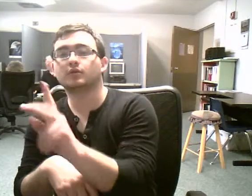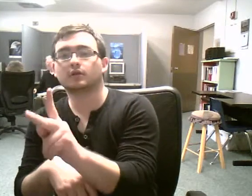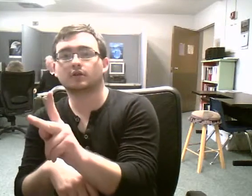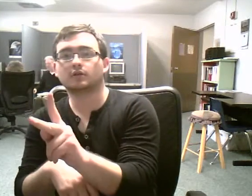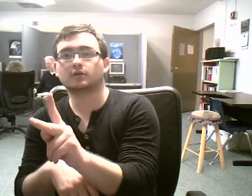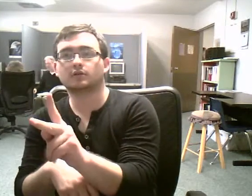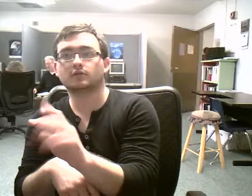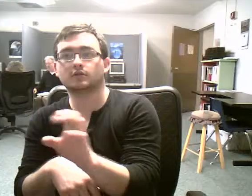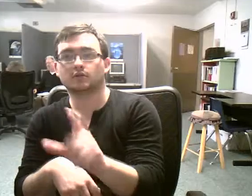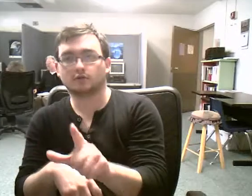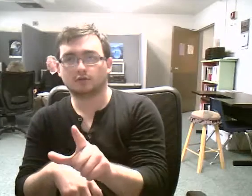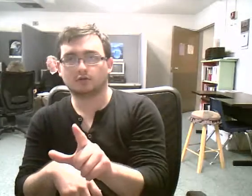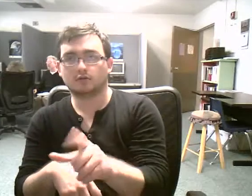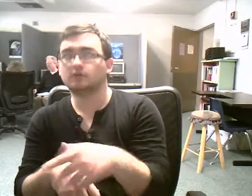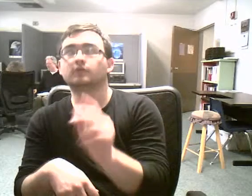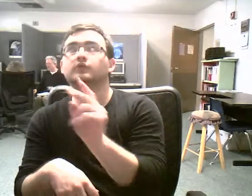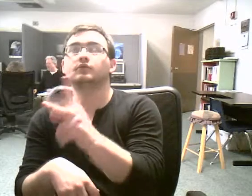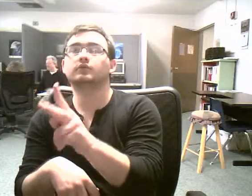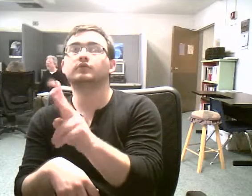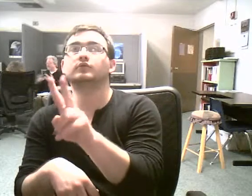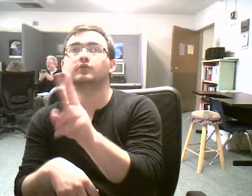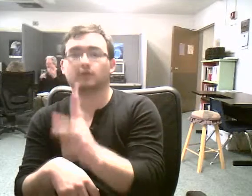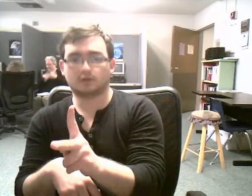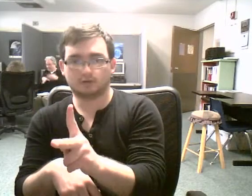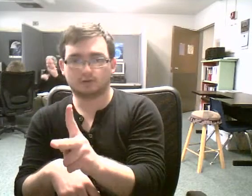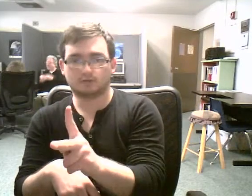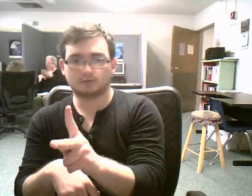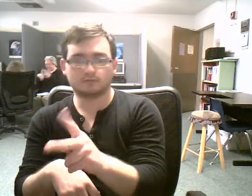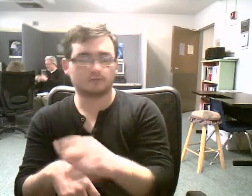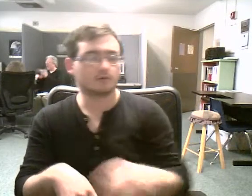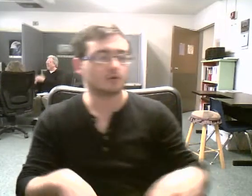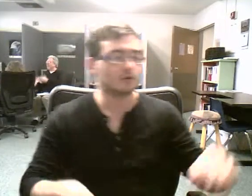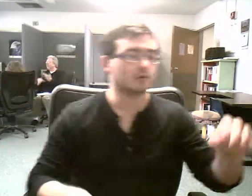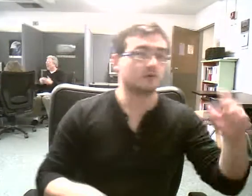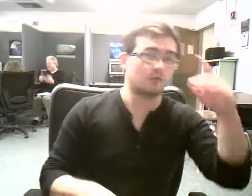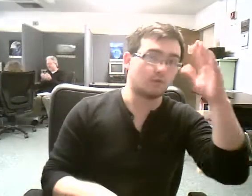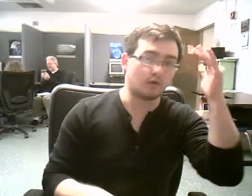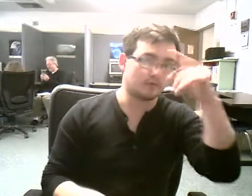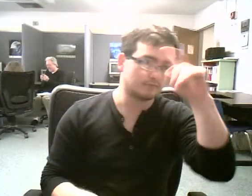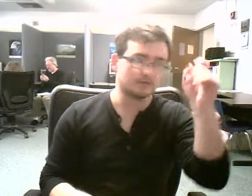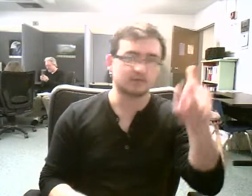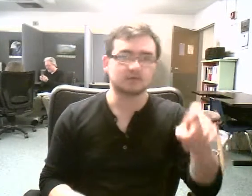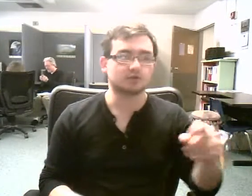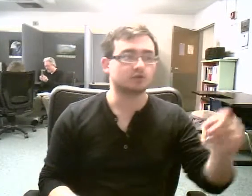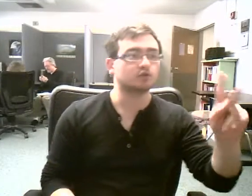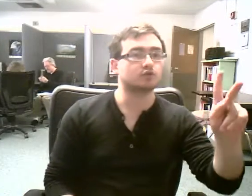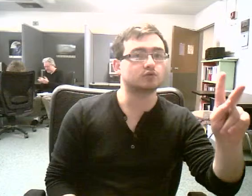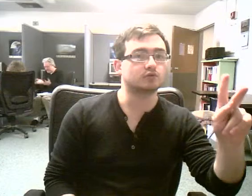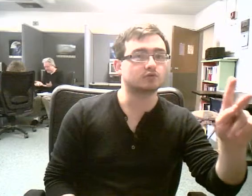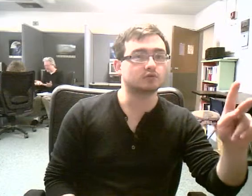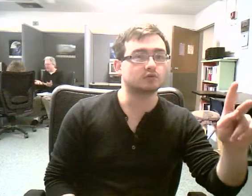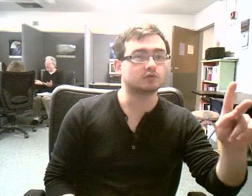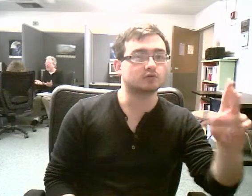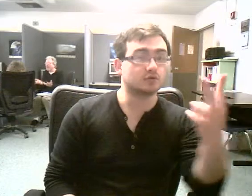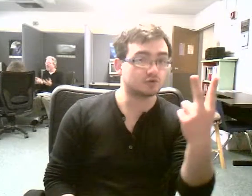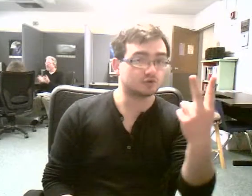and then I put on the other side 2 in front of the K to balance the potassium on both sides. Elements combine to form